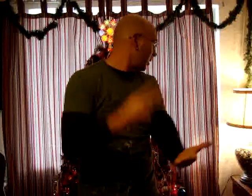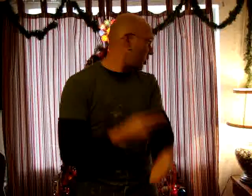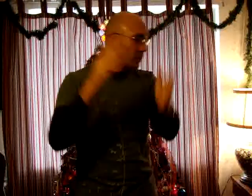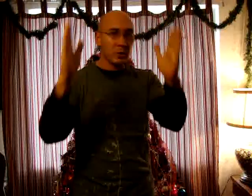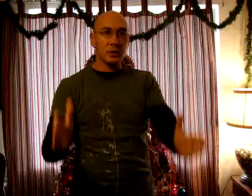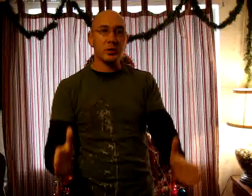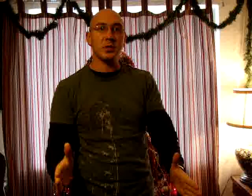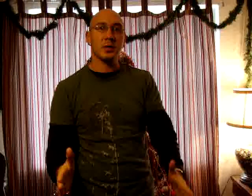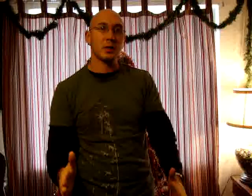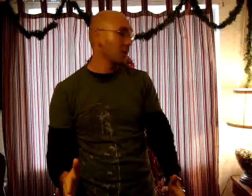shepherds